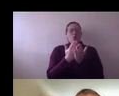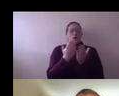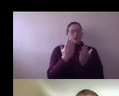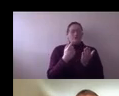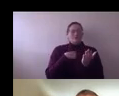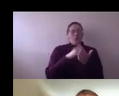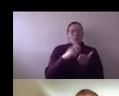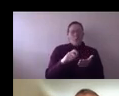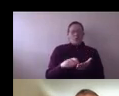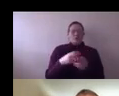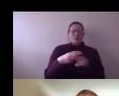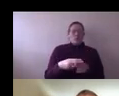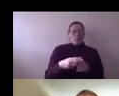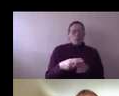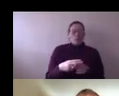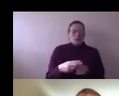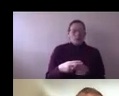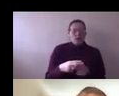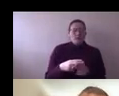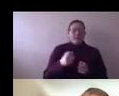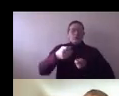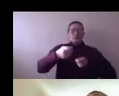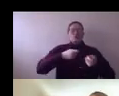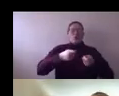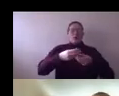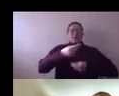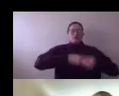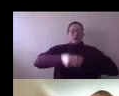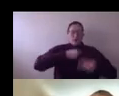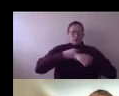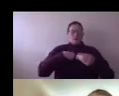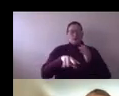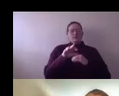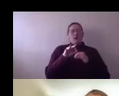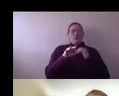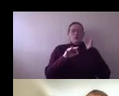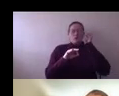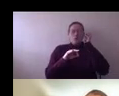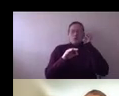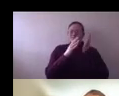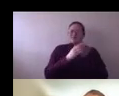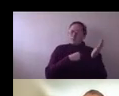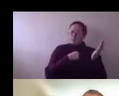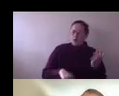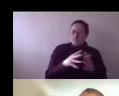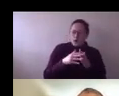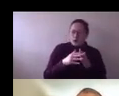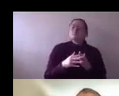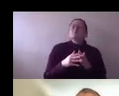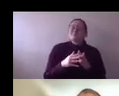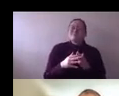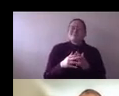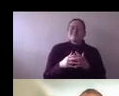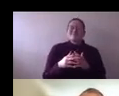wrote, it's called A Controlled Exchange. I found that some Chinese Americans actually play the role